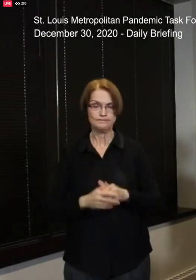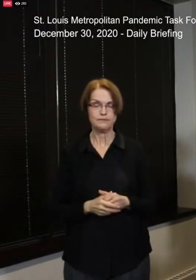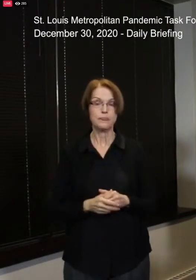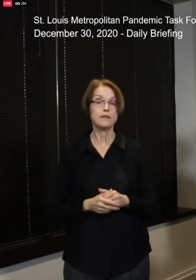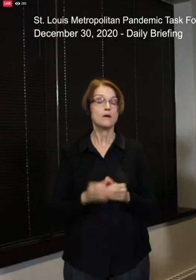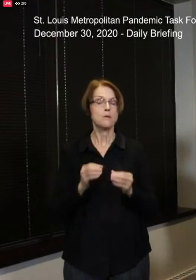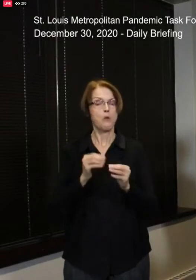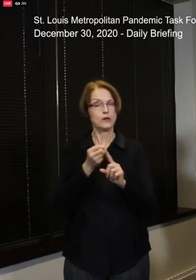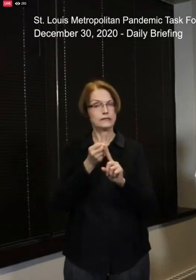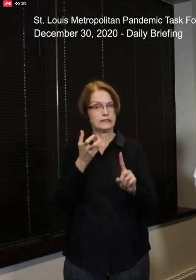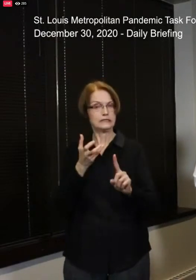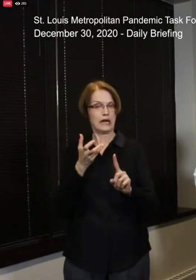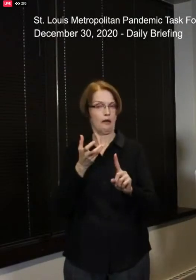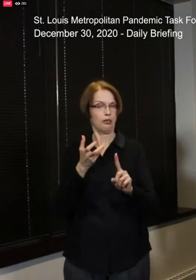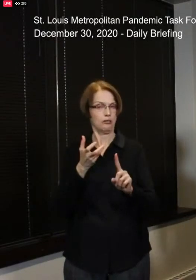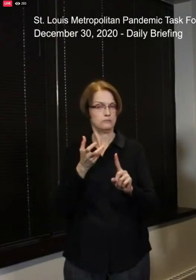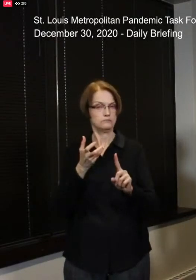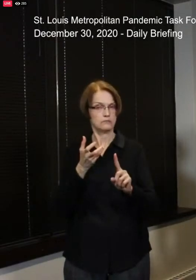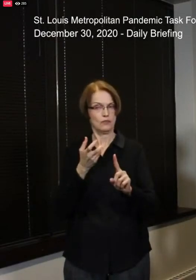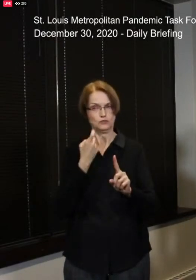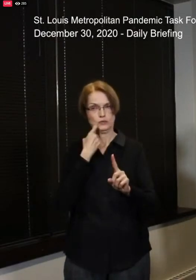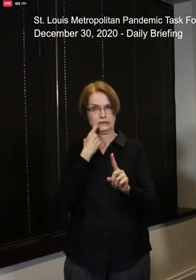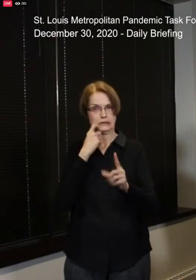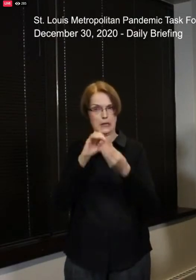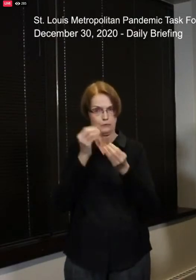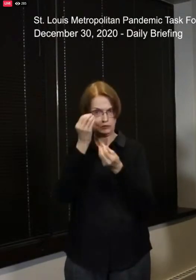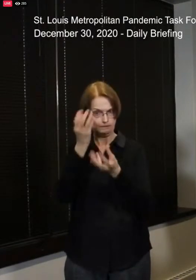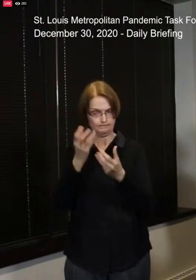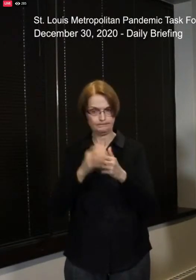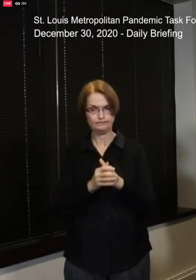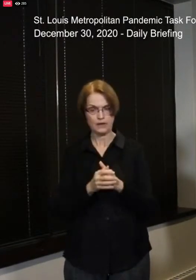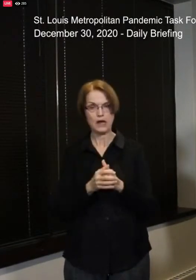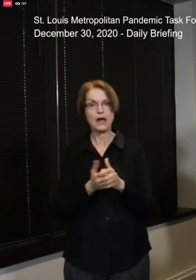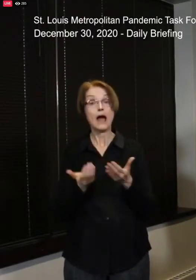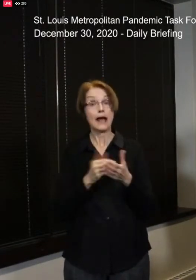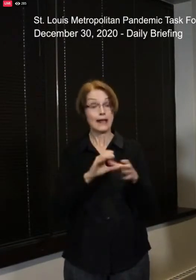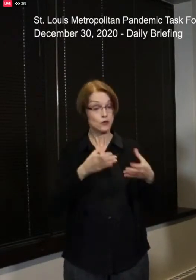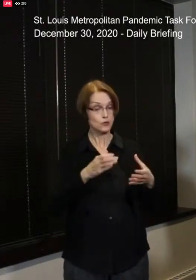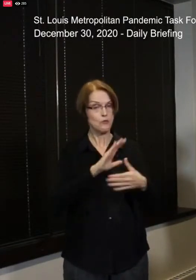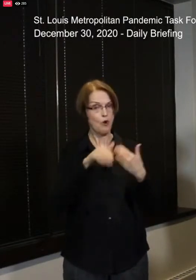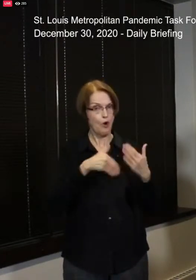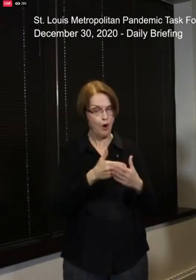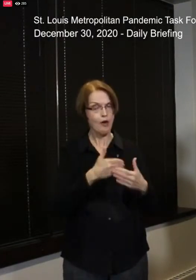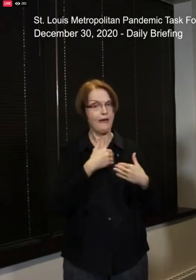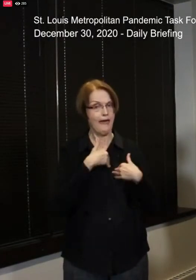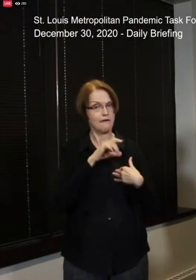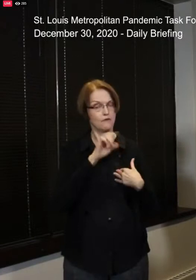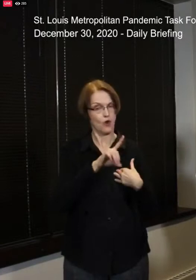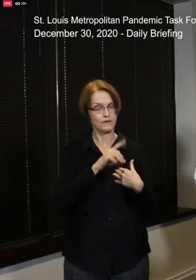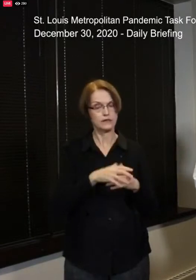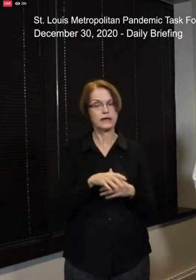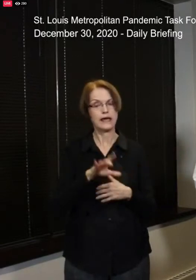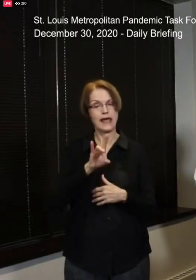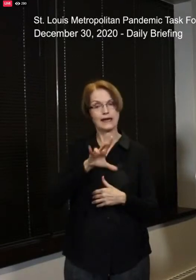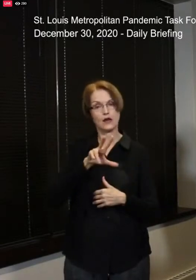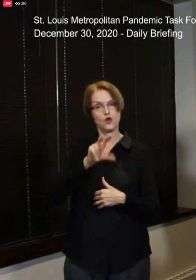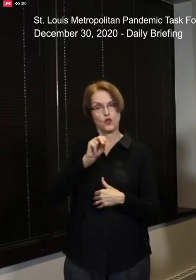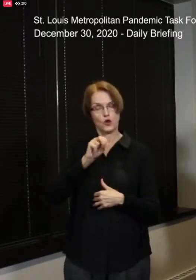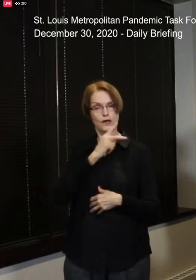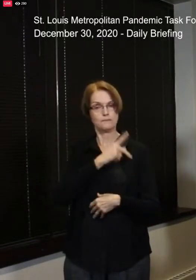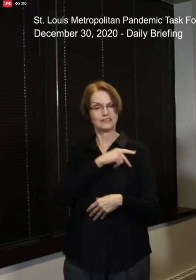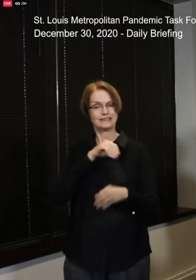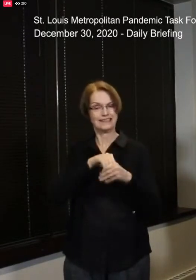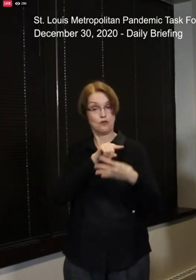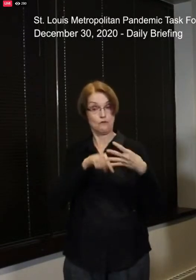more detail on our numbers. Again, these are all COVID positive patients. As I said, we have 830 patients in